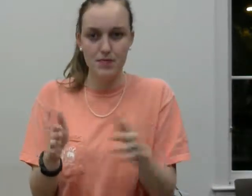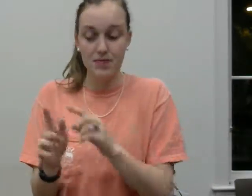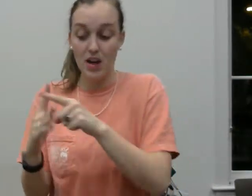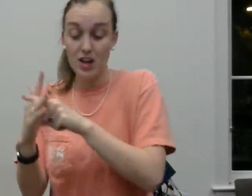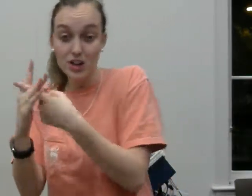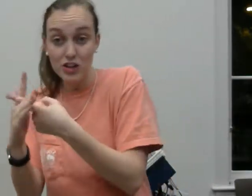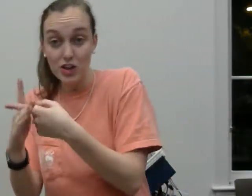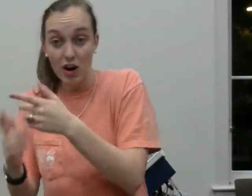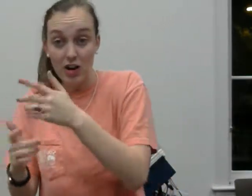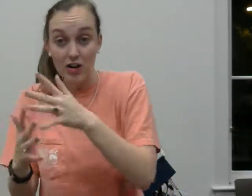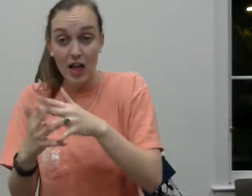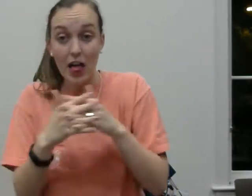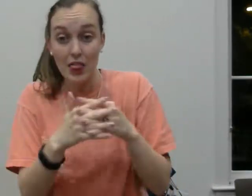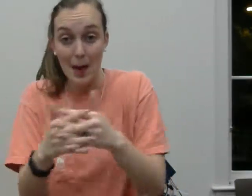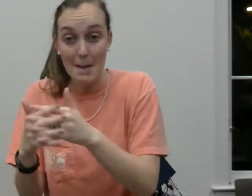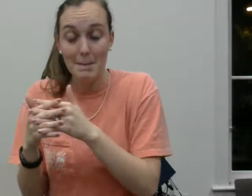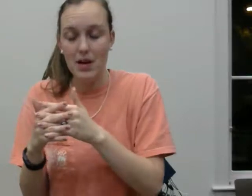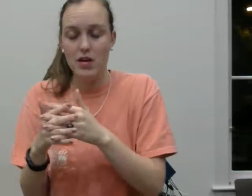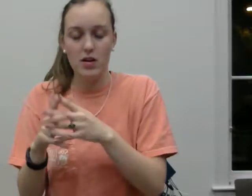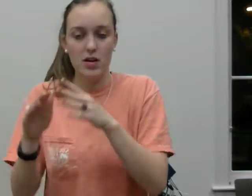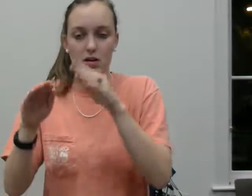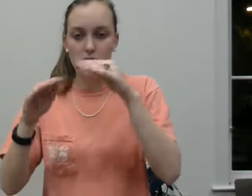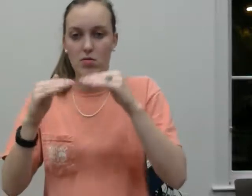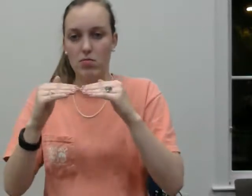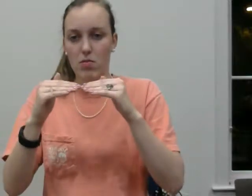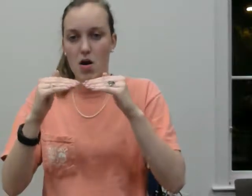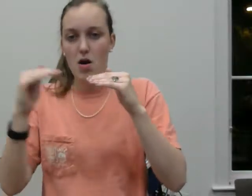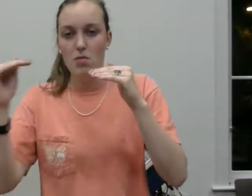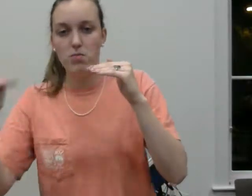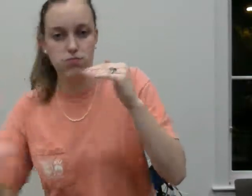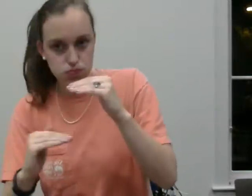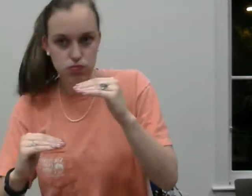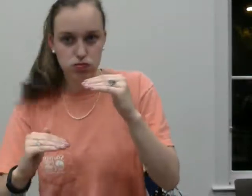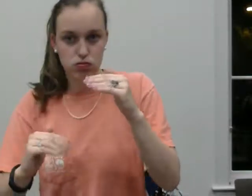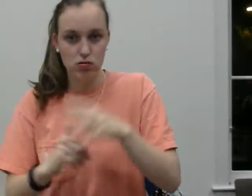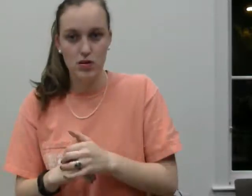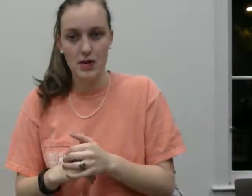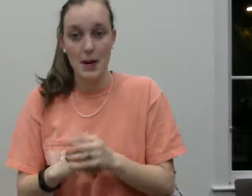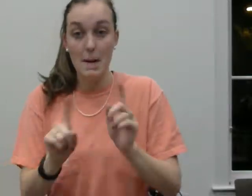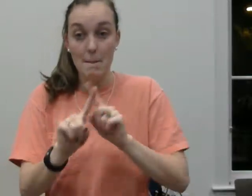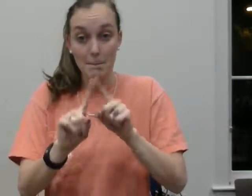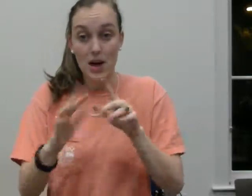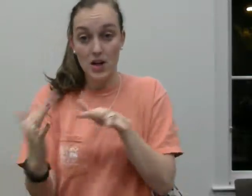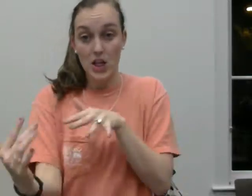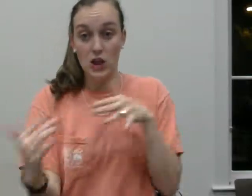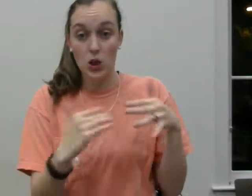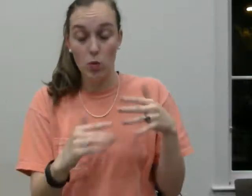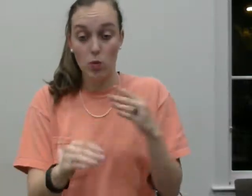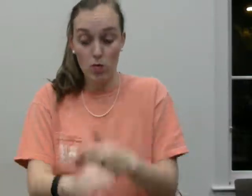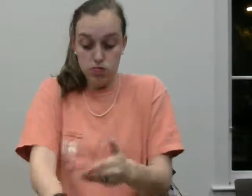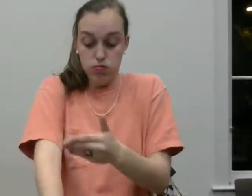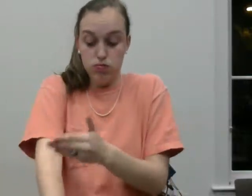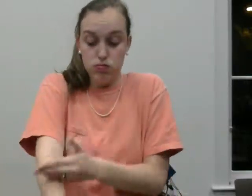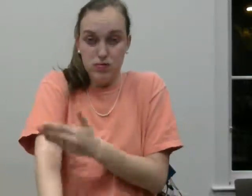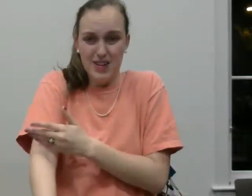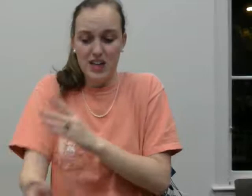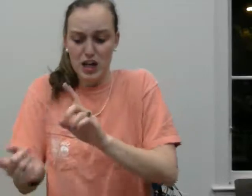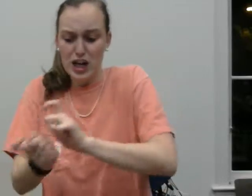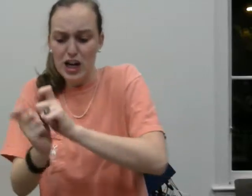Americans were outmatched, they were outgunned, they were getting beat, but as the war progressed, they changed their strategy. They didn't stick to their initial